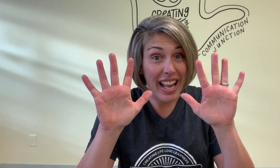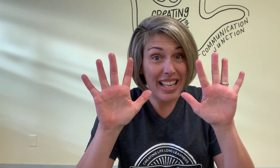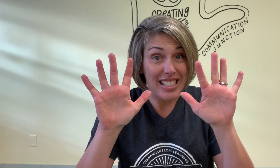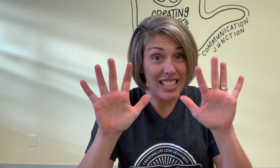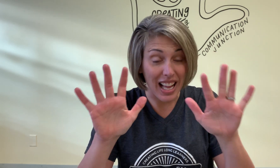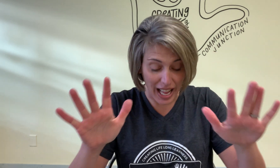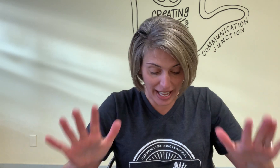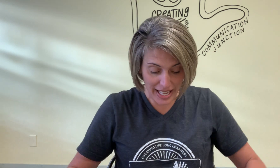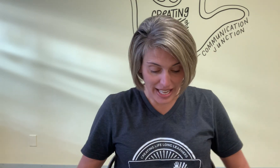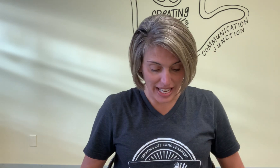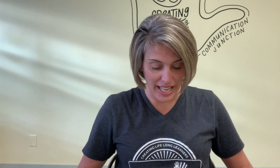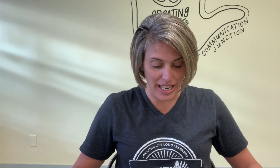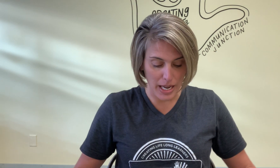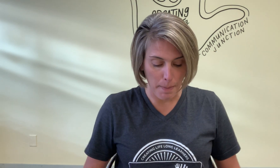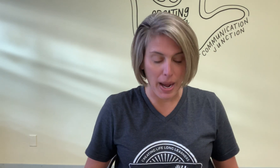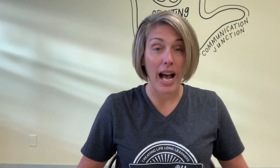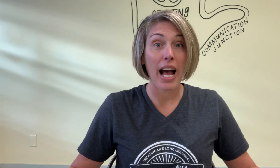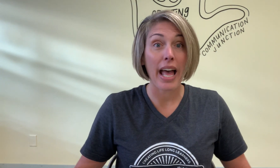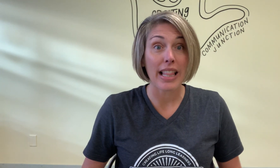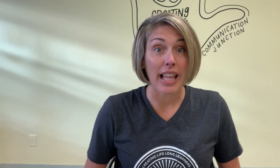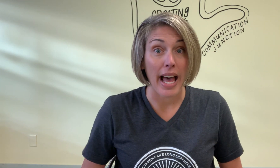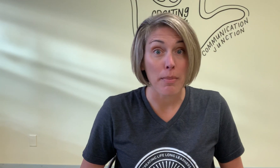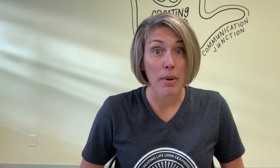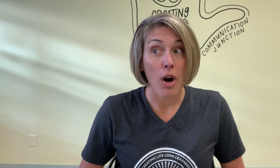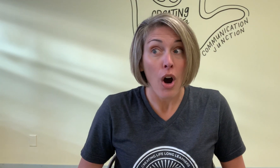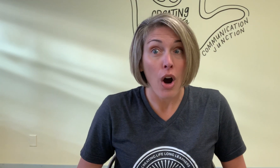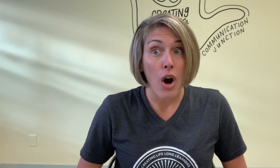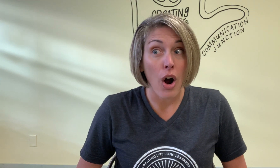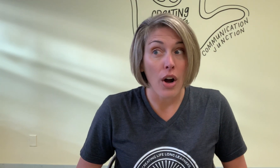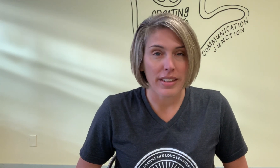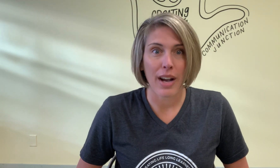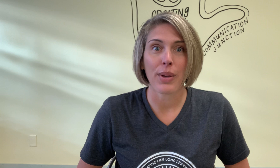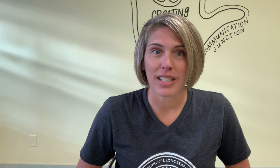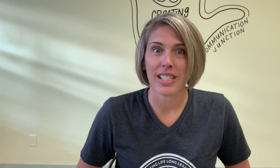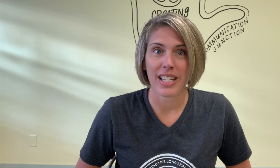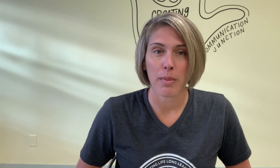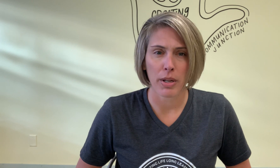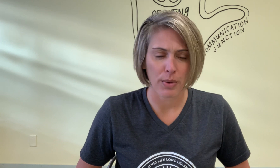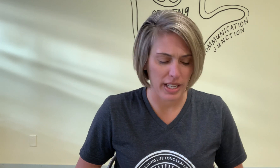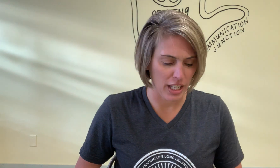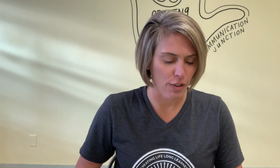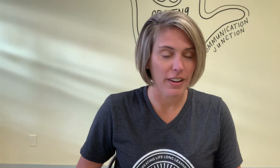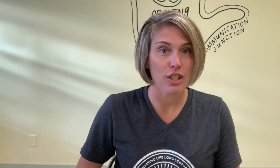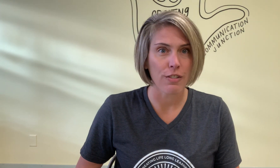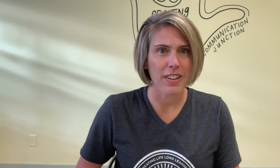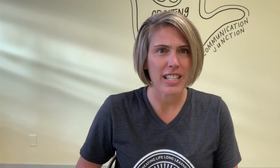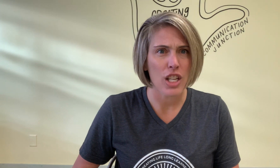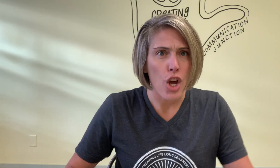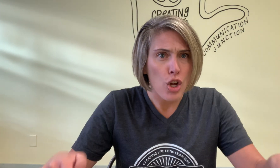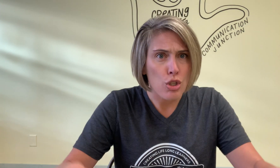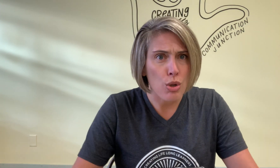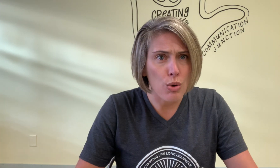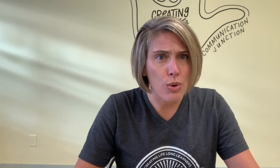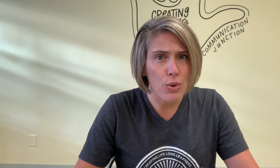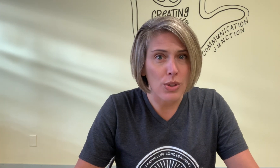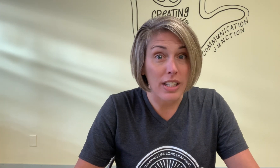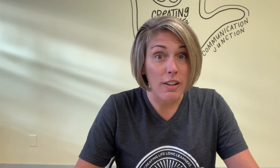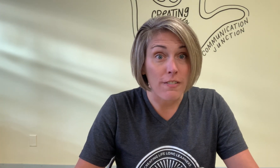hands lie in my lap. Now we can stand up. Are you ready? Can you find your feet? Two little